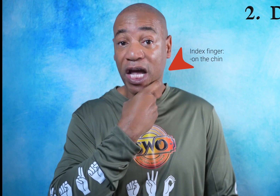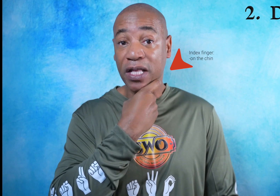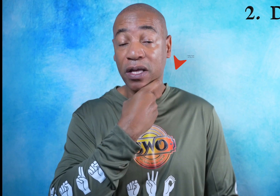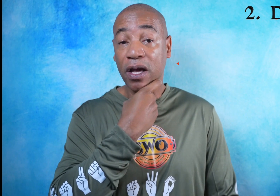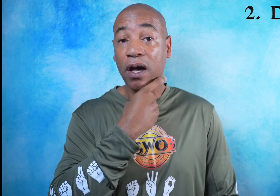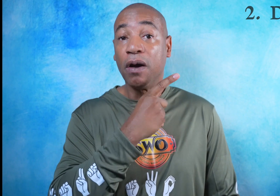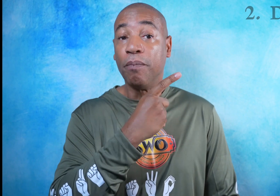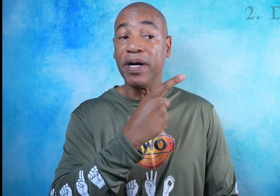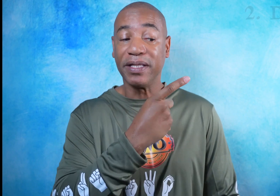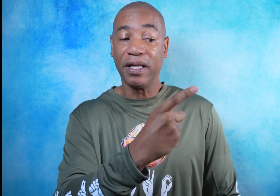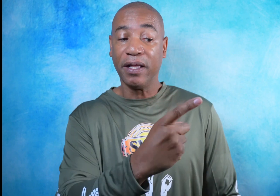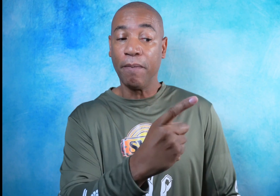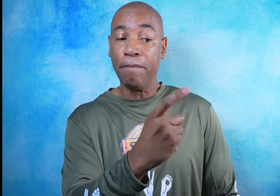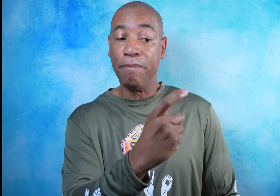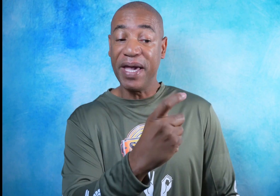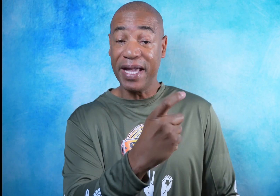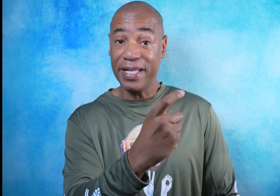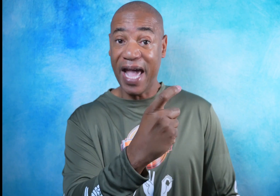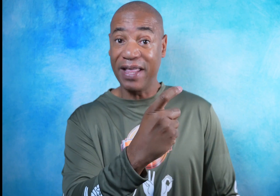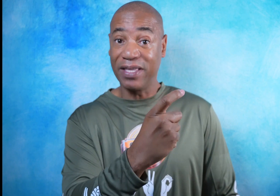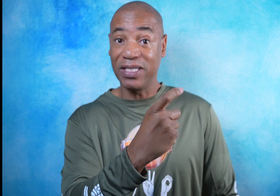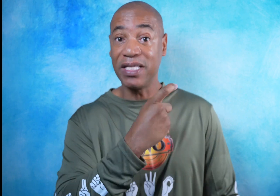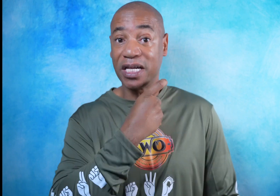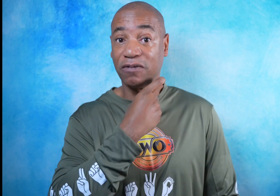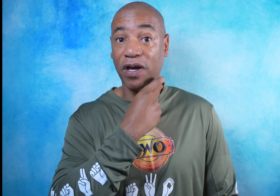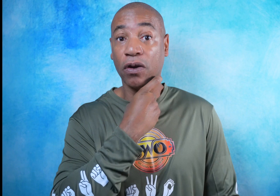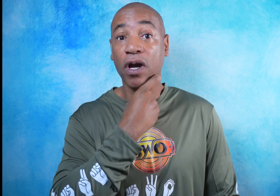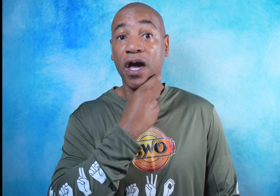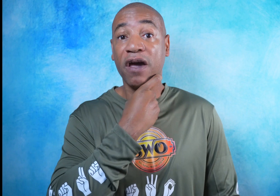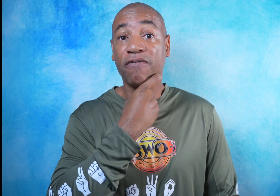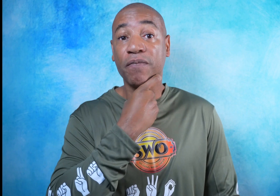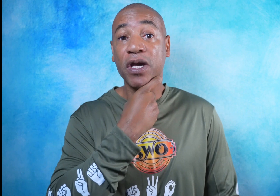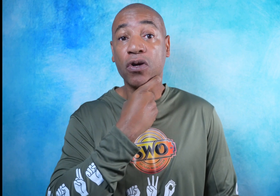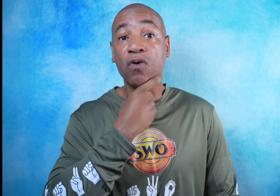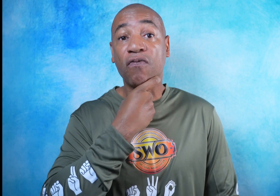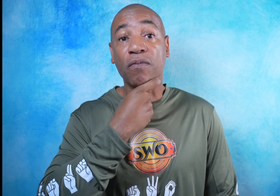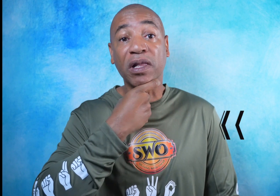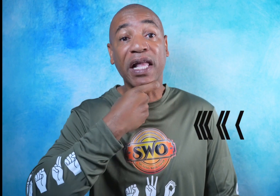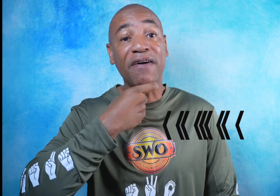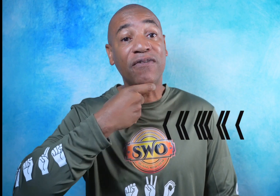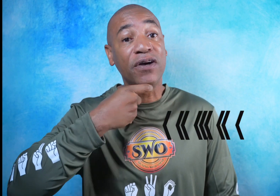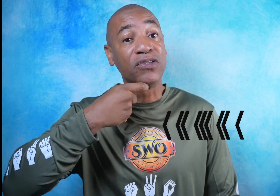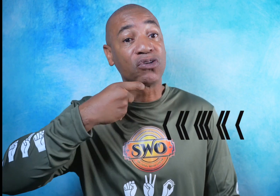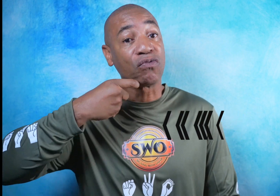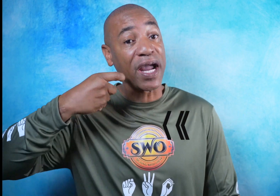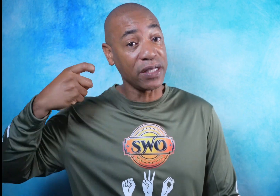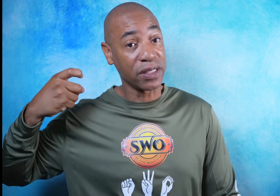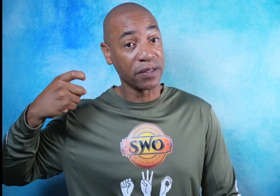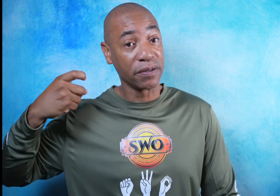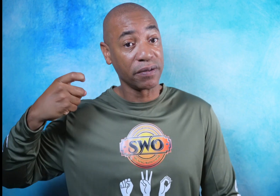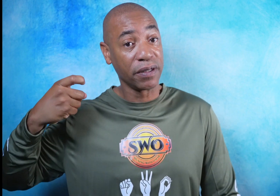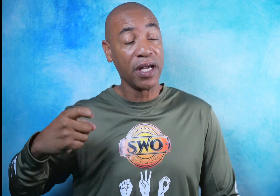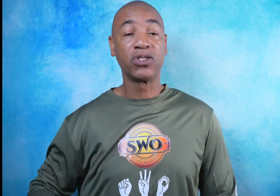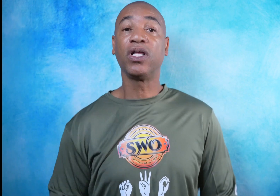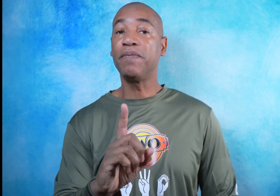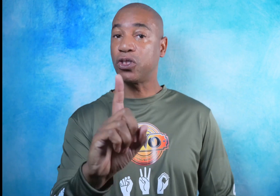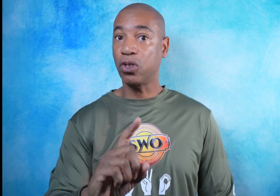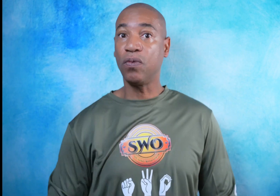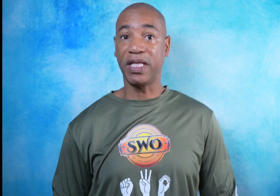chin, but bend at this index finger, and from here go from left to right. So let me show you what that